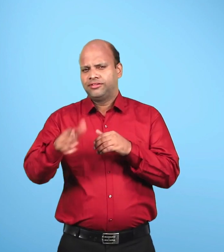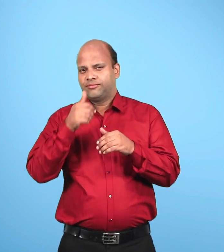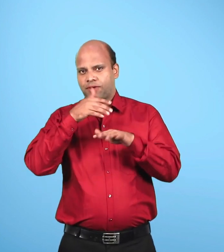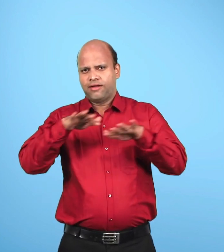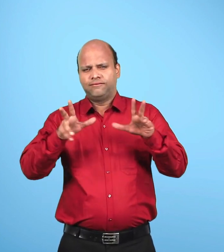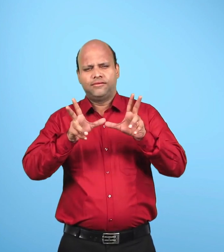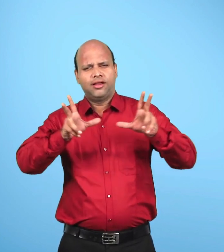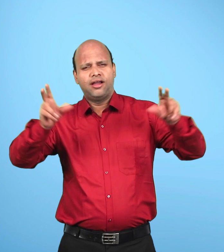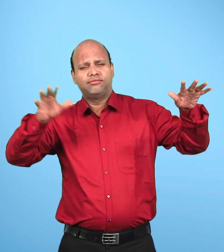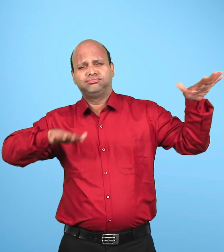Oceans.